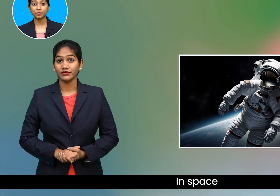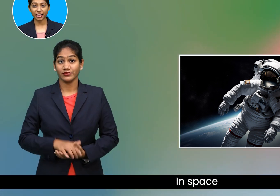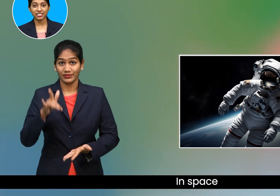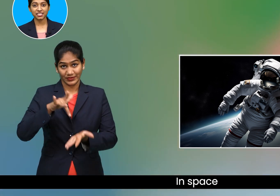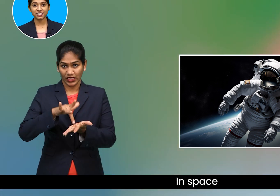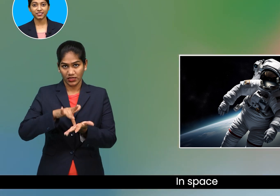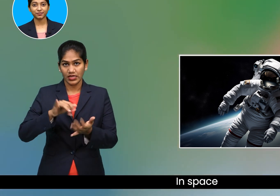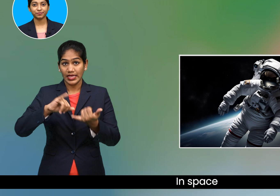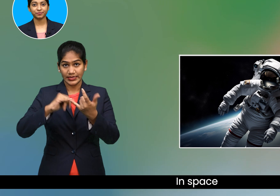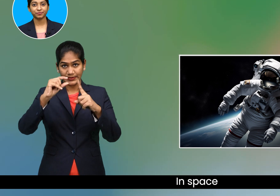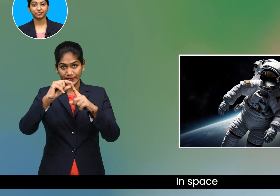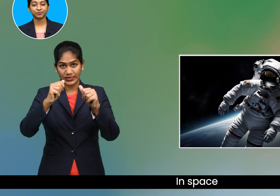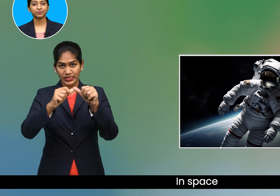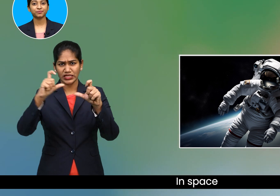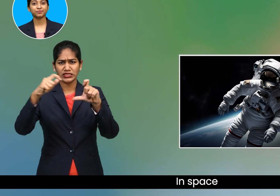In space,